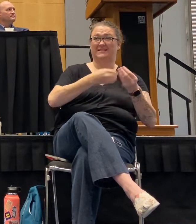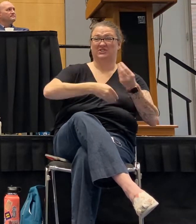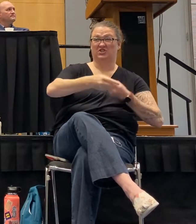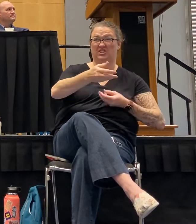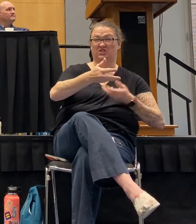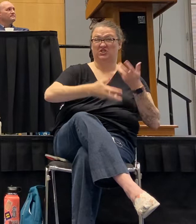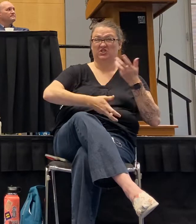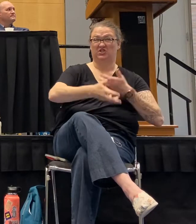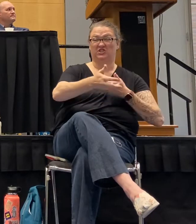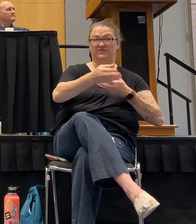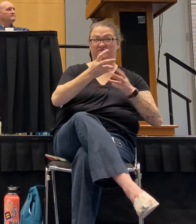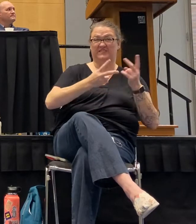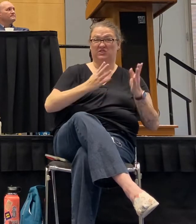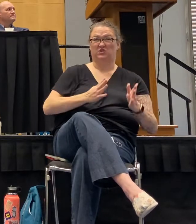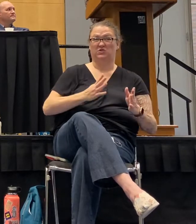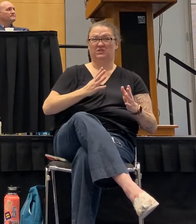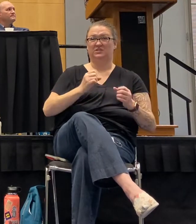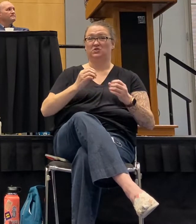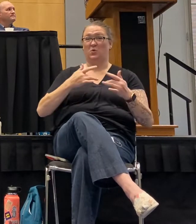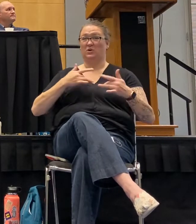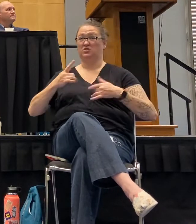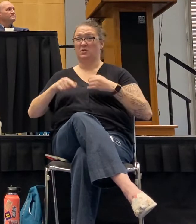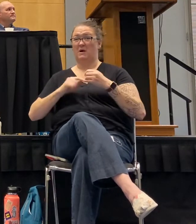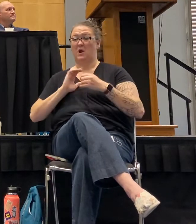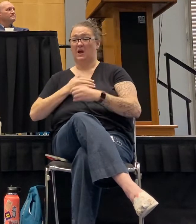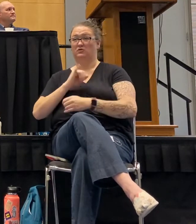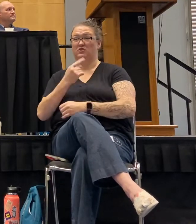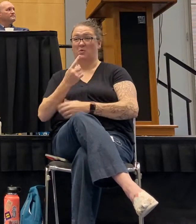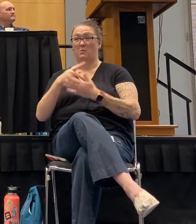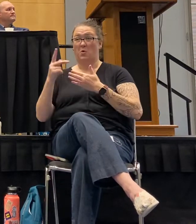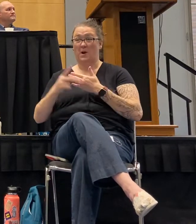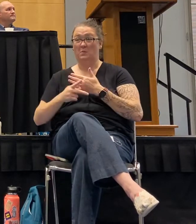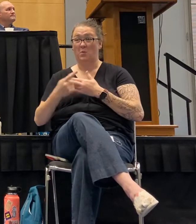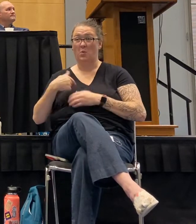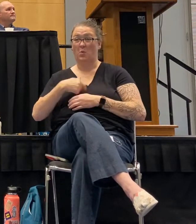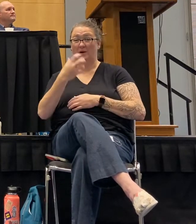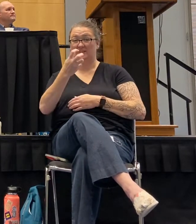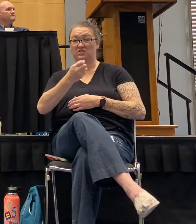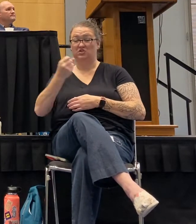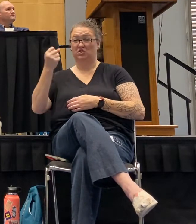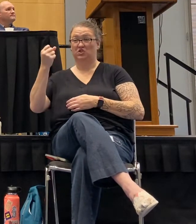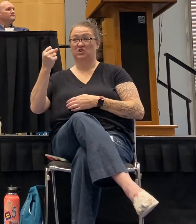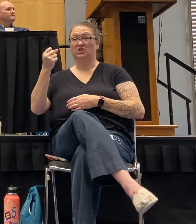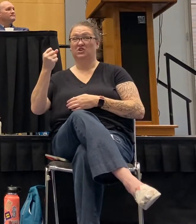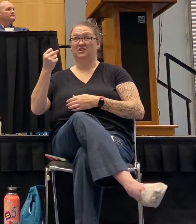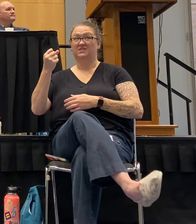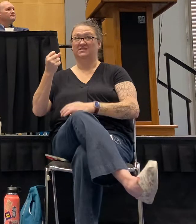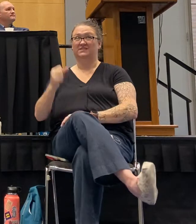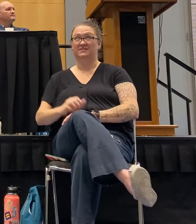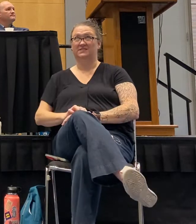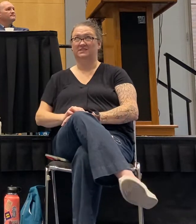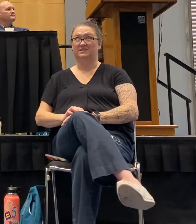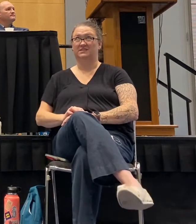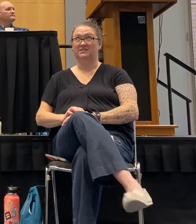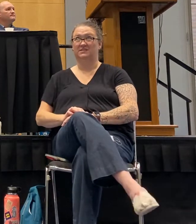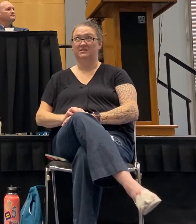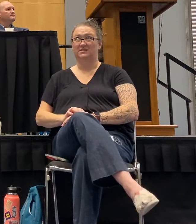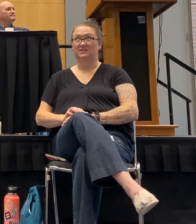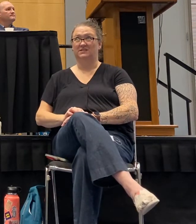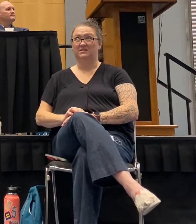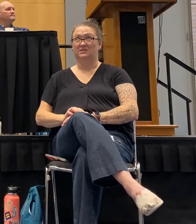visitors and so concerned about our J-1 program that we took a pretty rigid